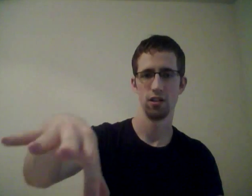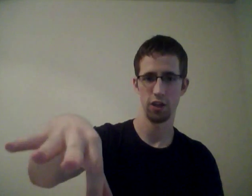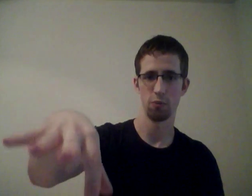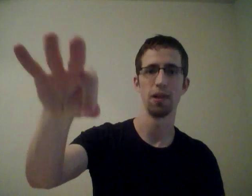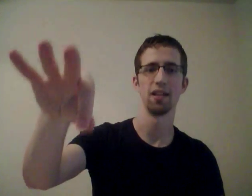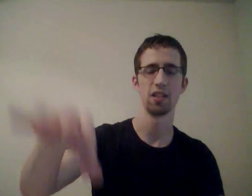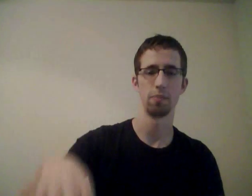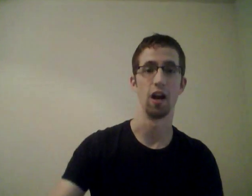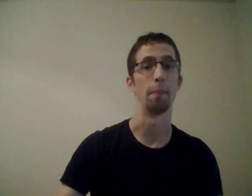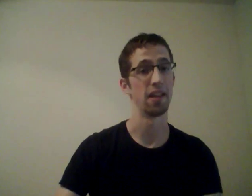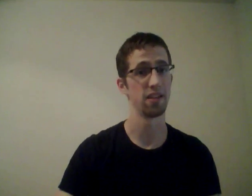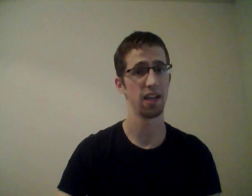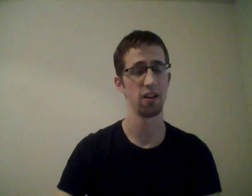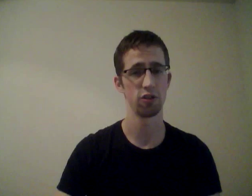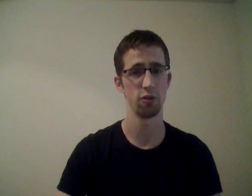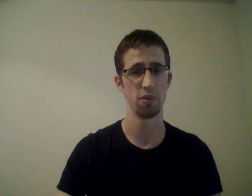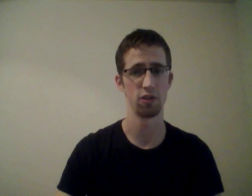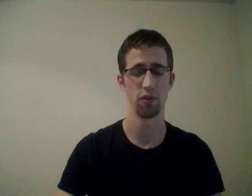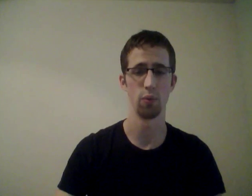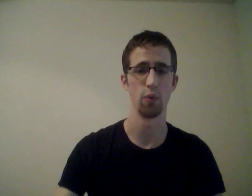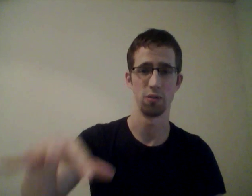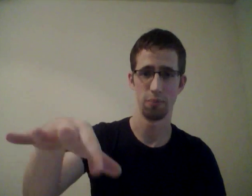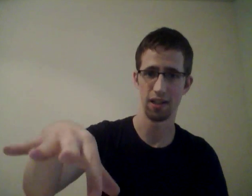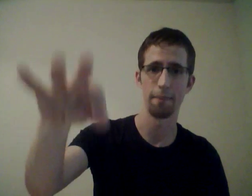Like you're picking something up. And this can also be used for the word to pick up.